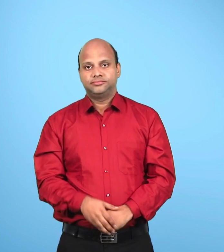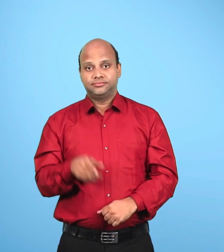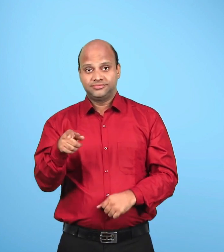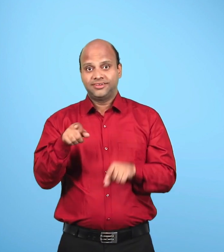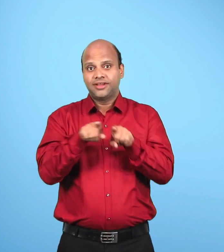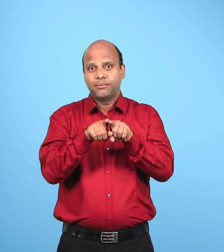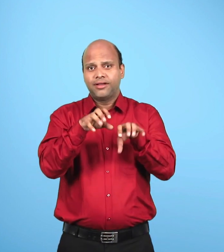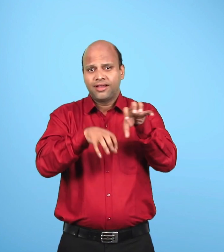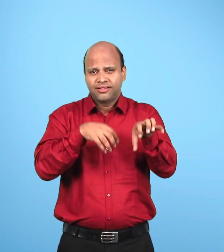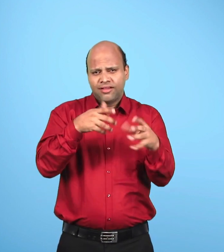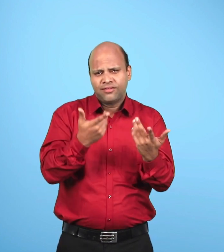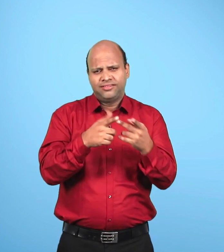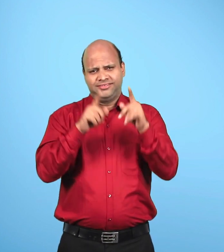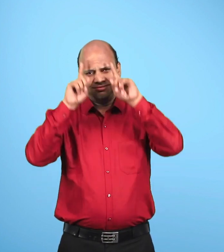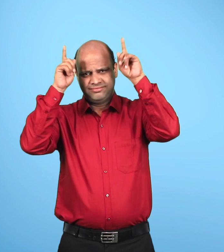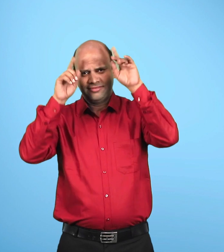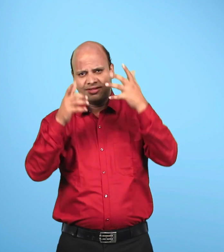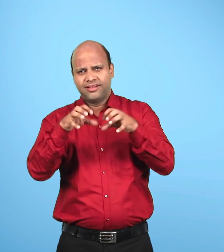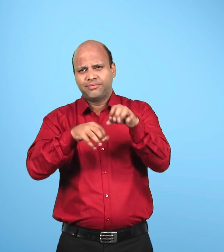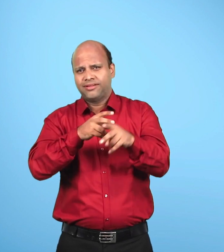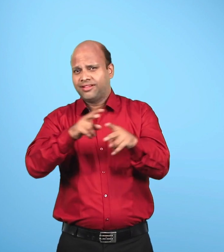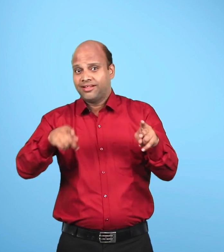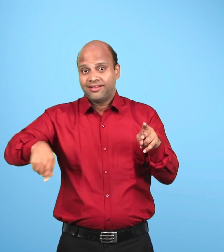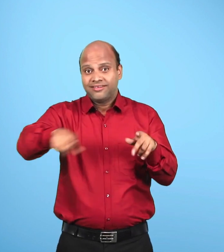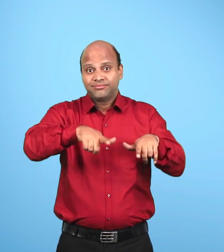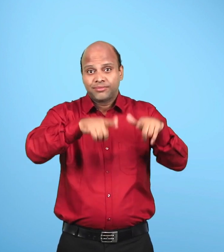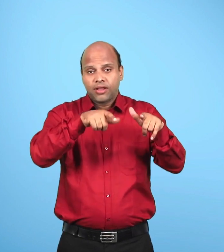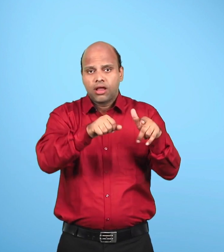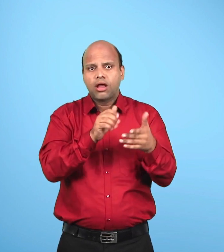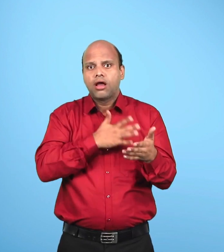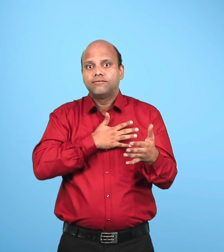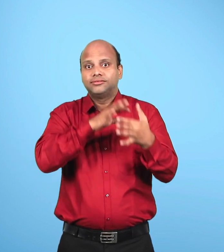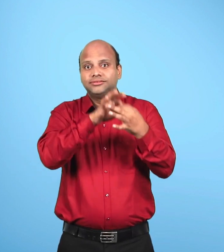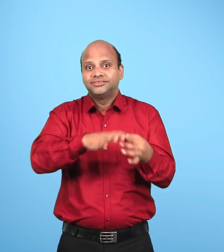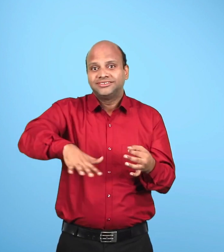a deer, or other animals and plants that help them to survive in their habitat.